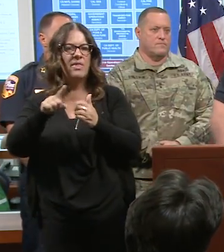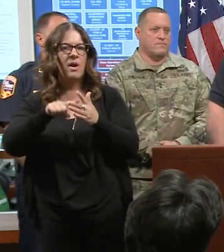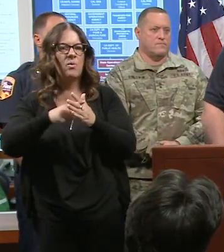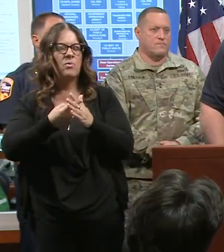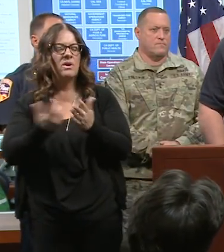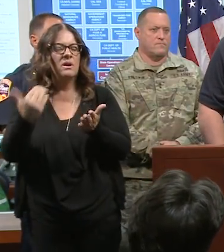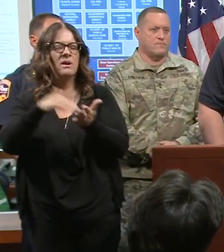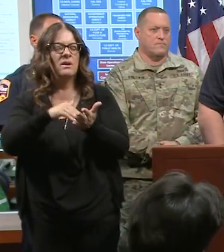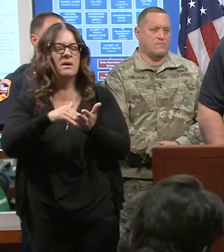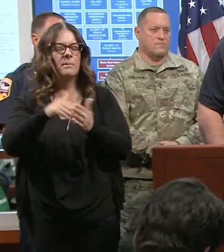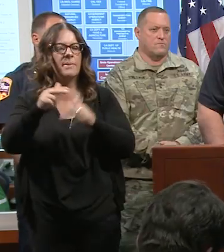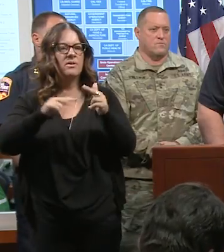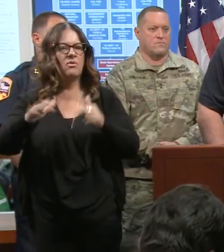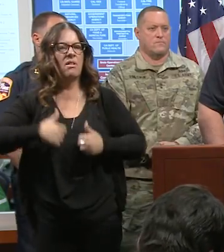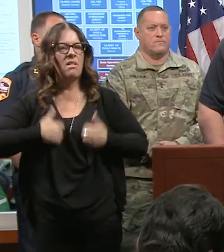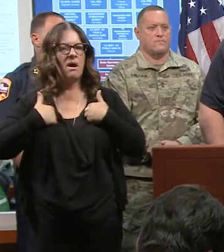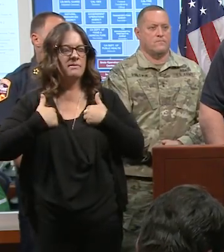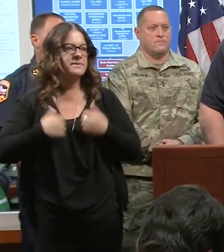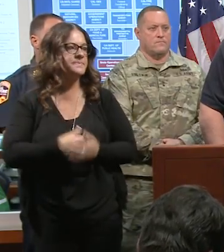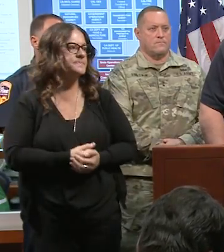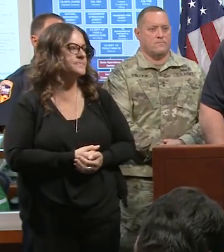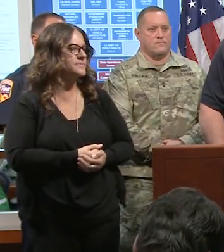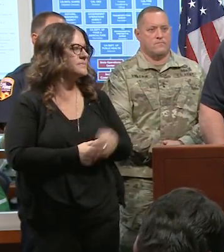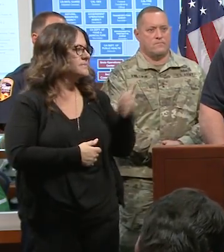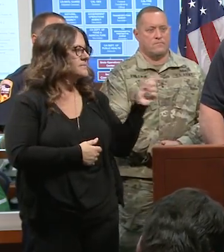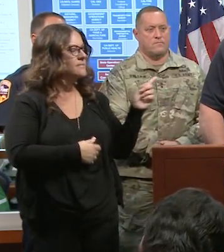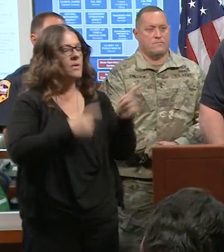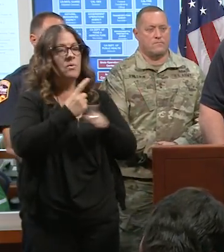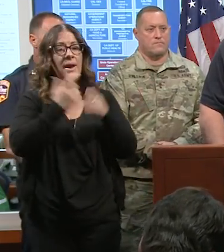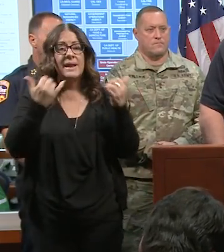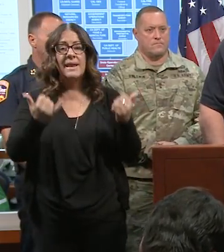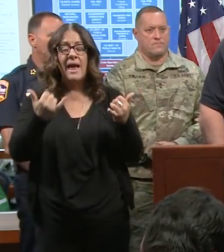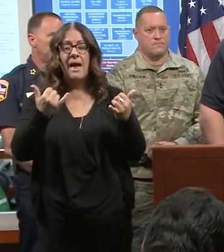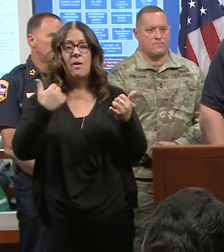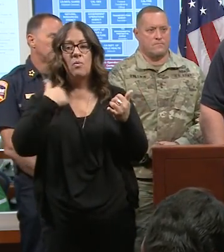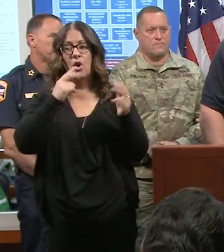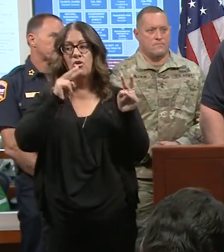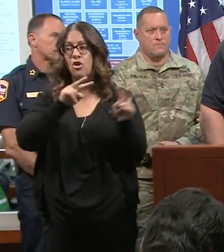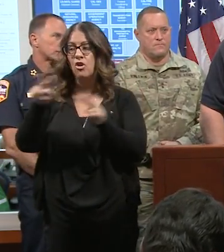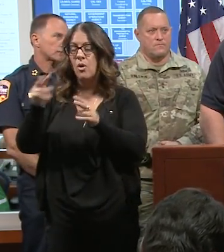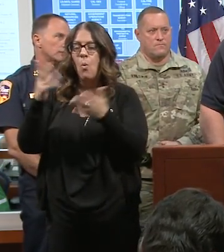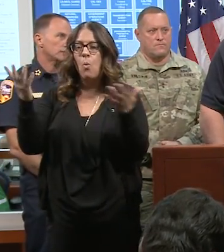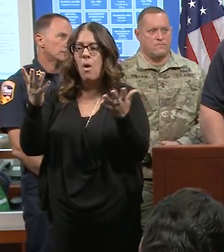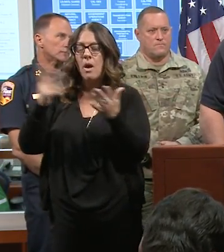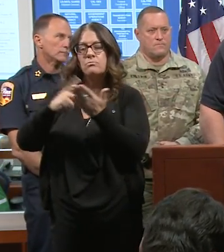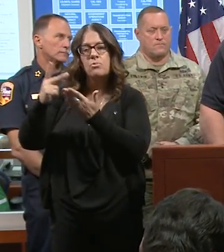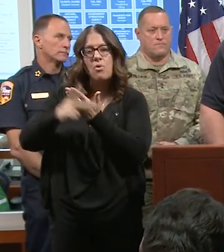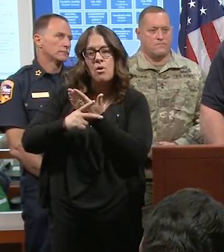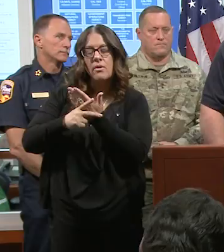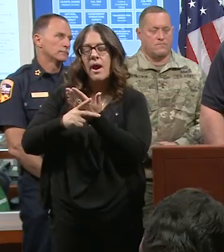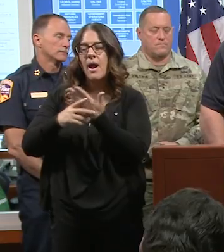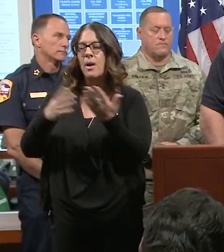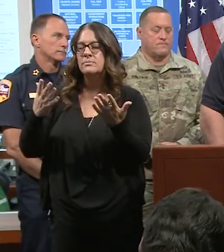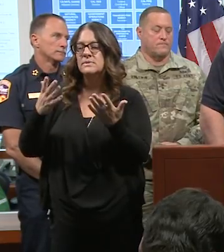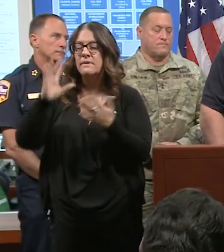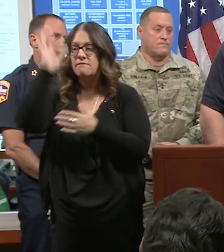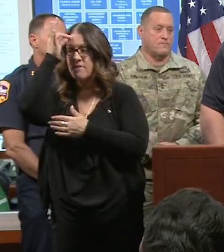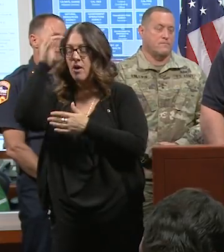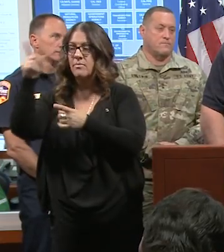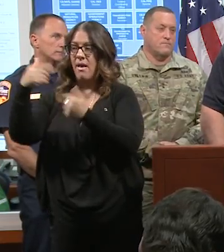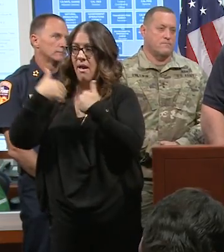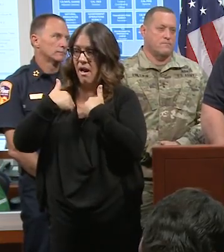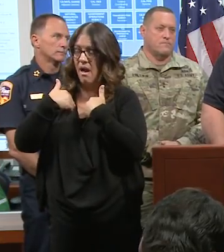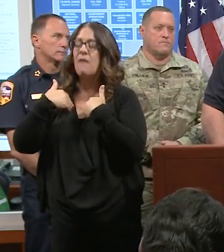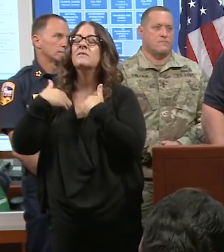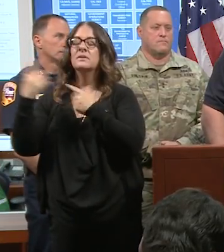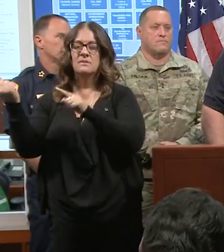sure. Right now, we're out doing assessments to look at exactly what programs the federal government has that will assist individuals